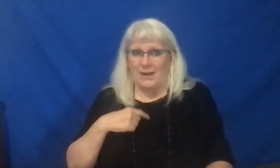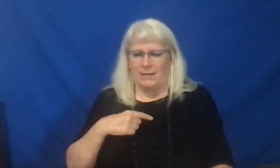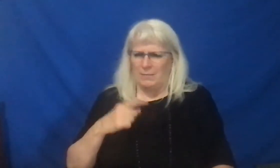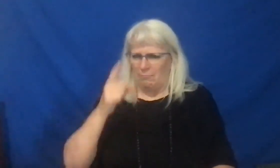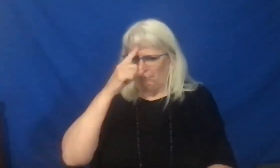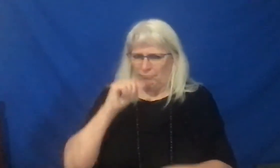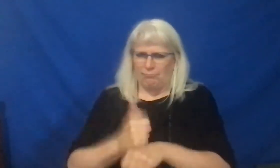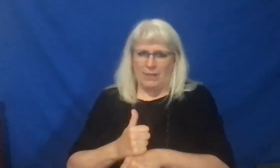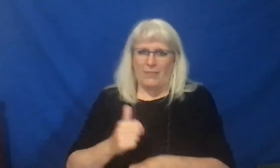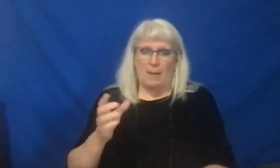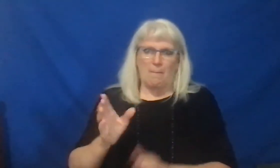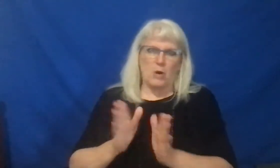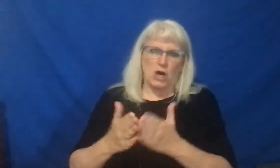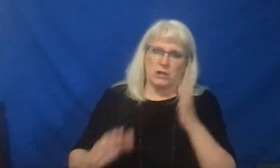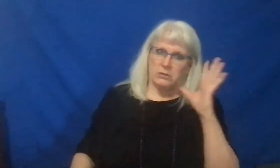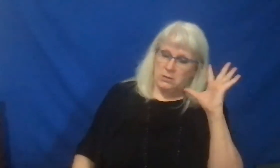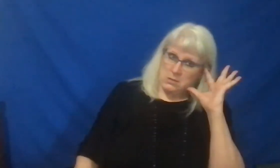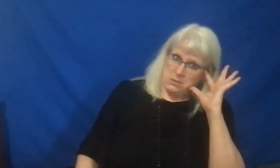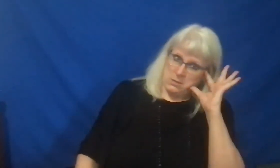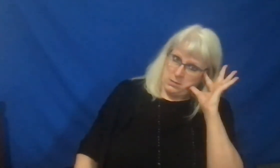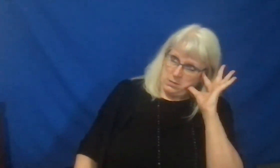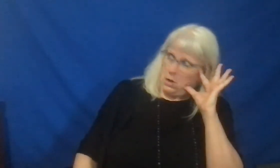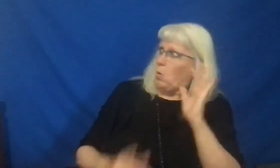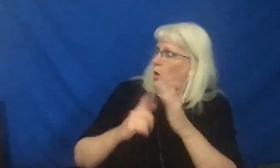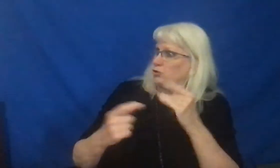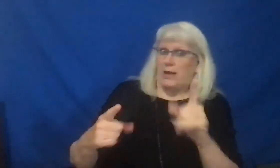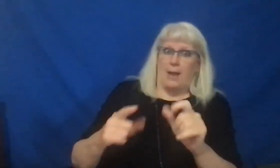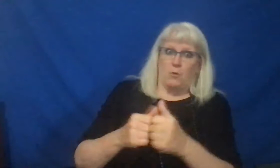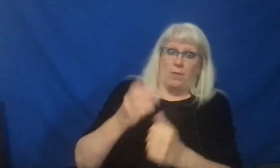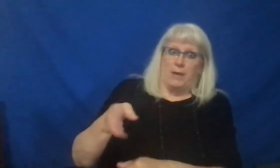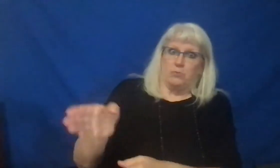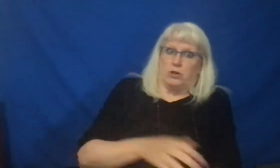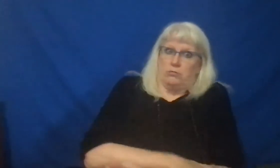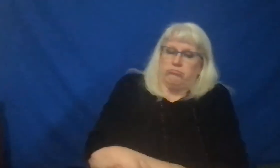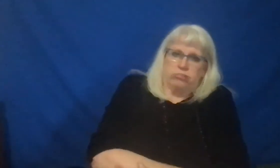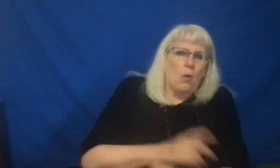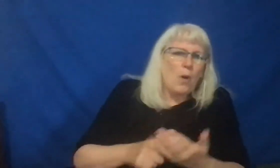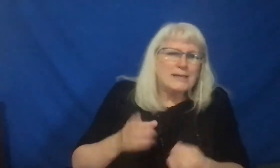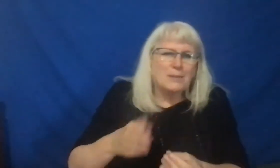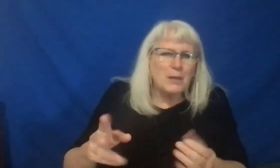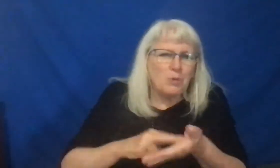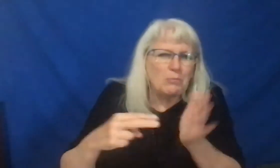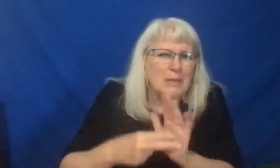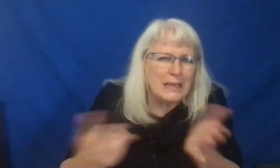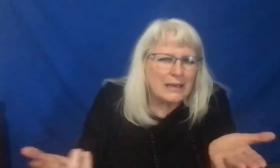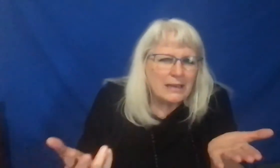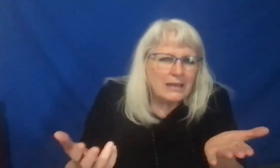book, about what should happen with the book, about what the book means, about how it should be properly